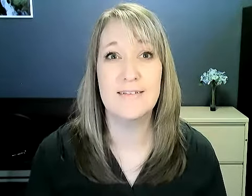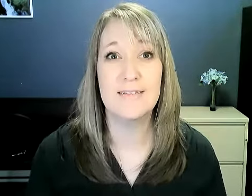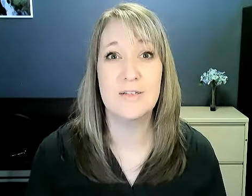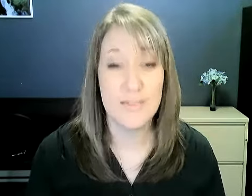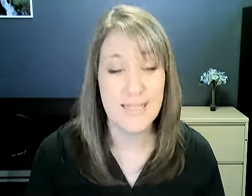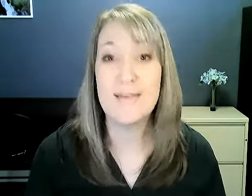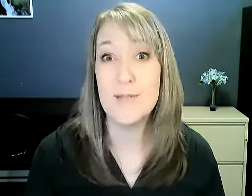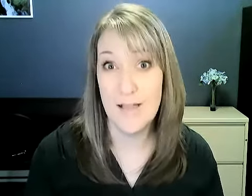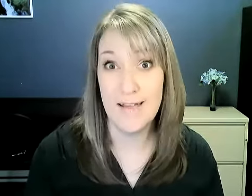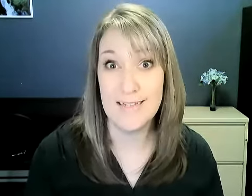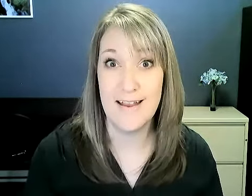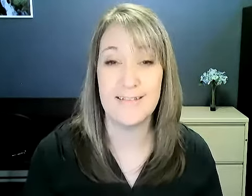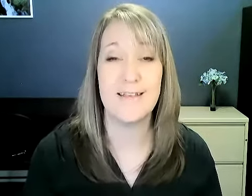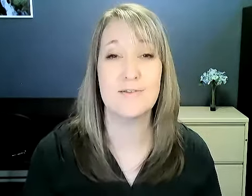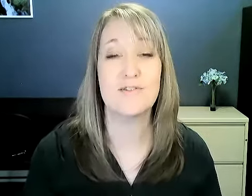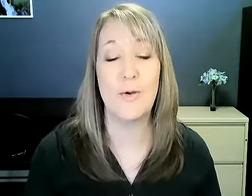And you will see them a lot in ASL. So